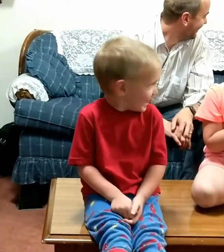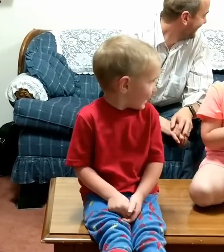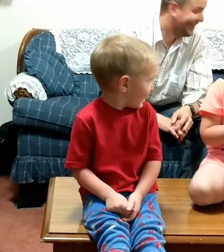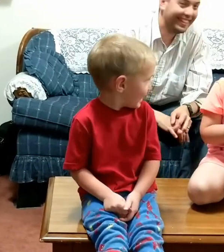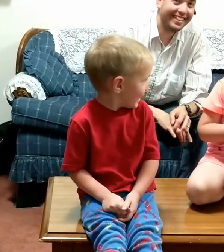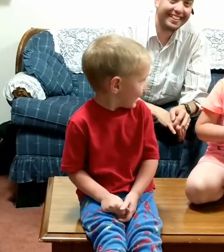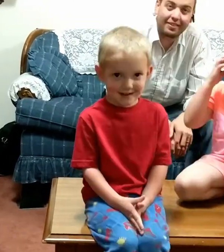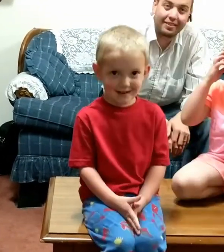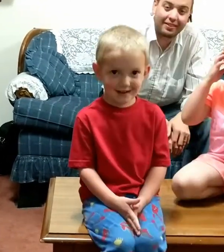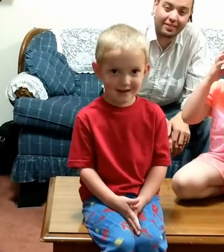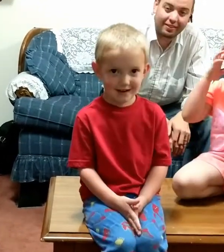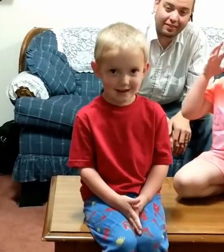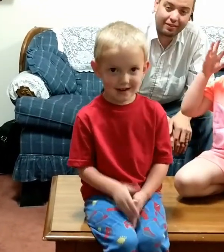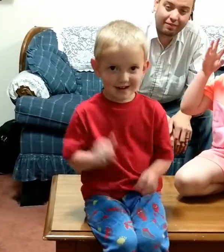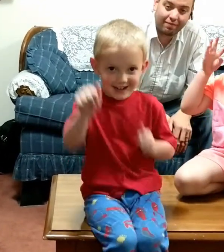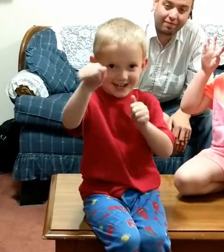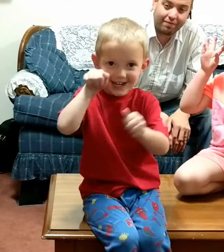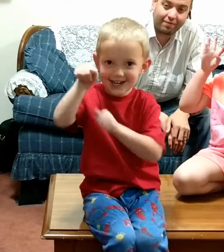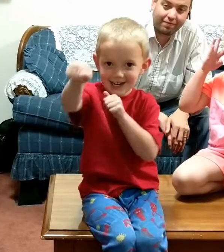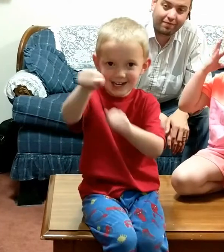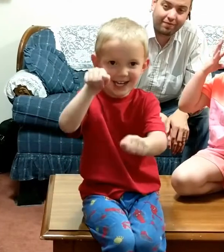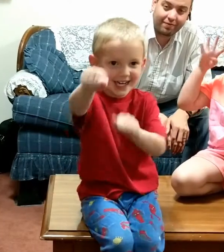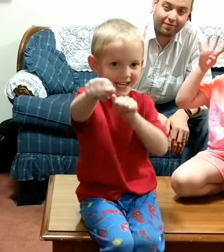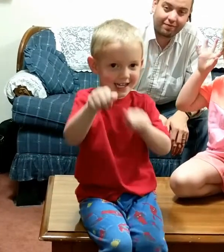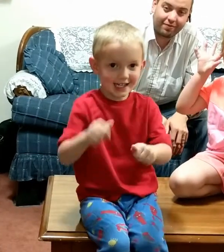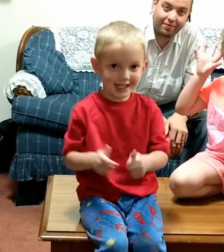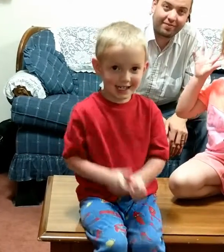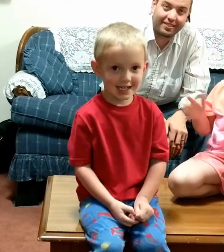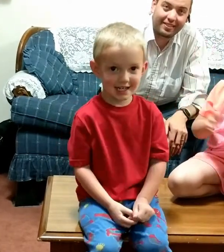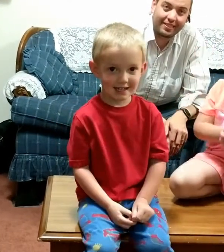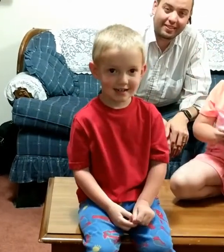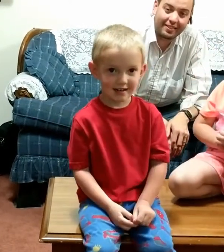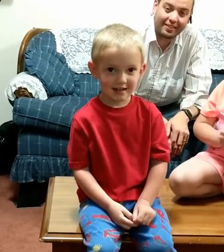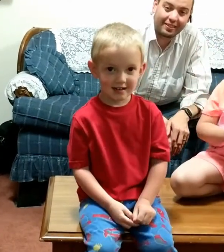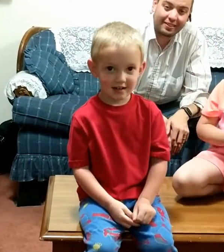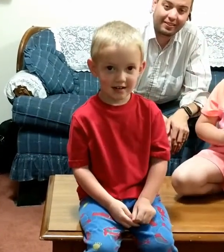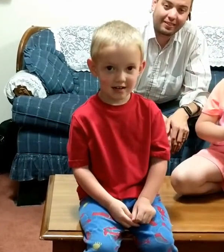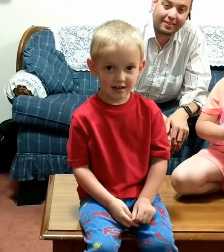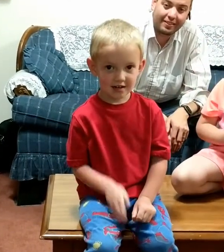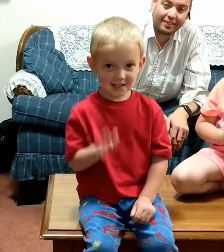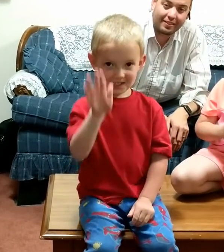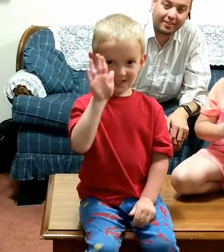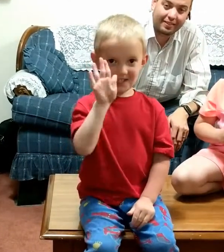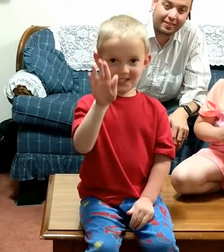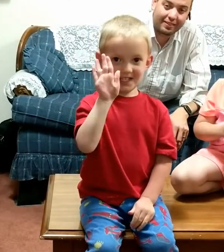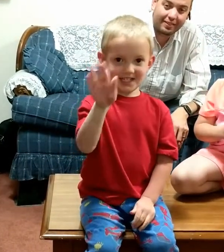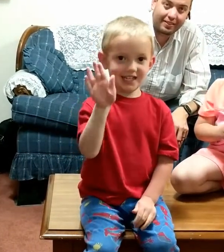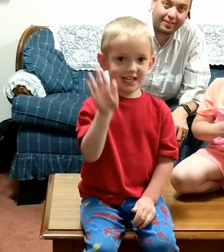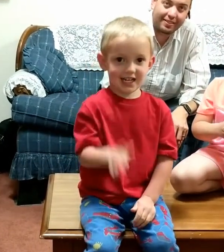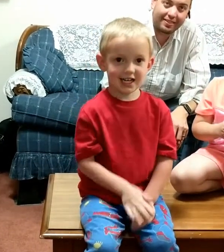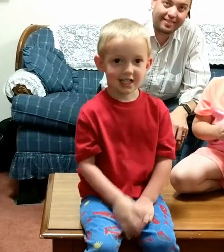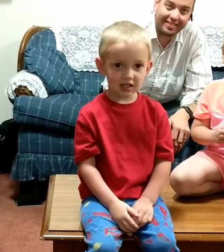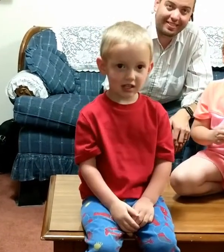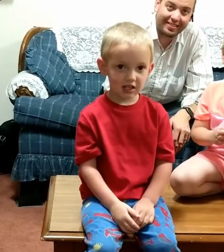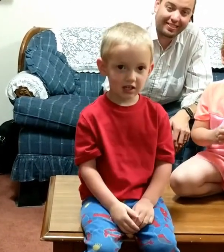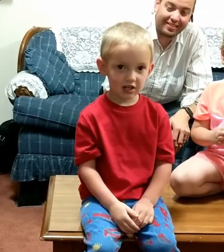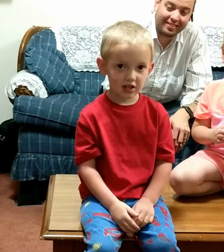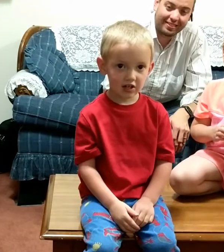Car. Say. Honk. Say. Basketball. How